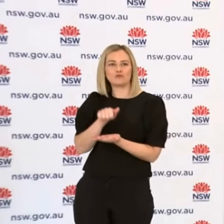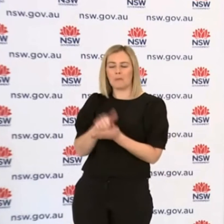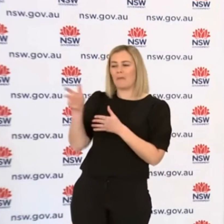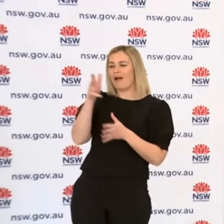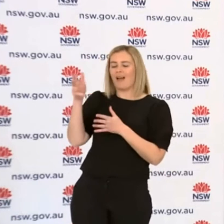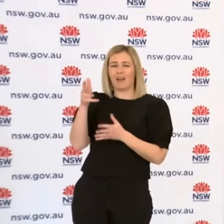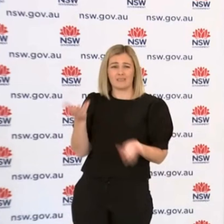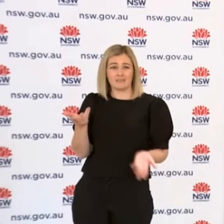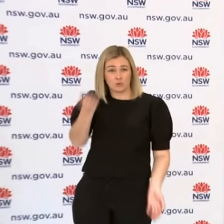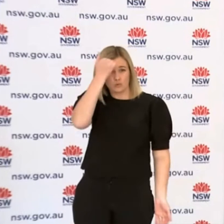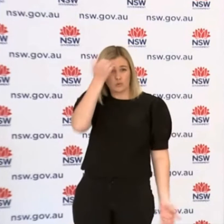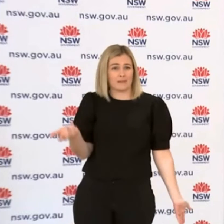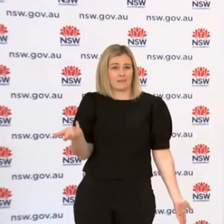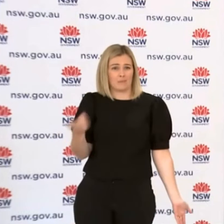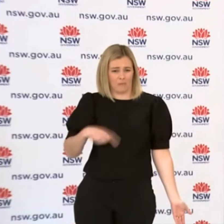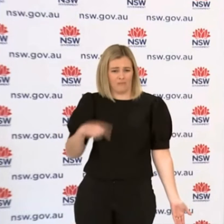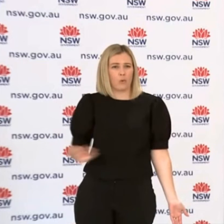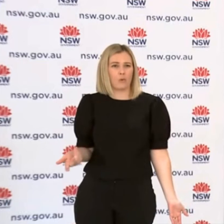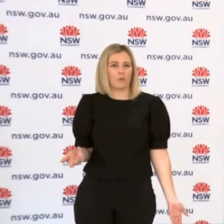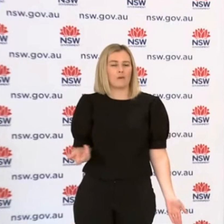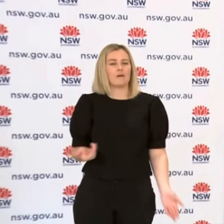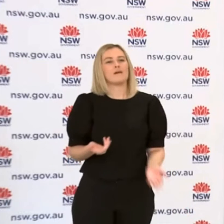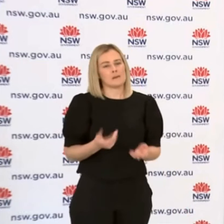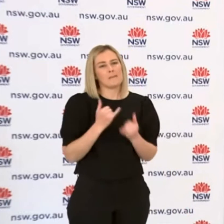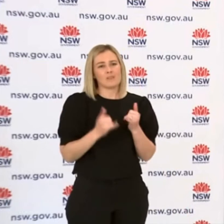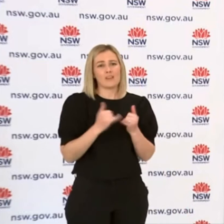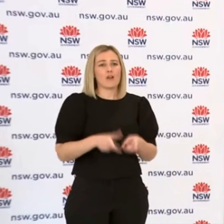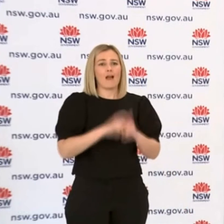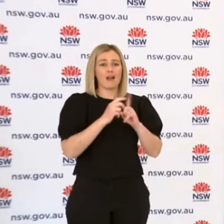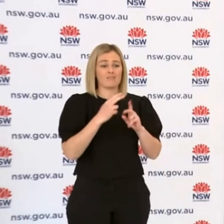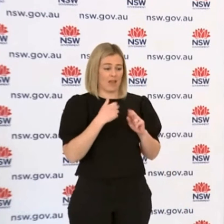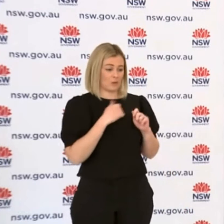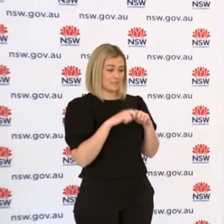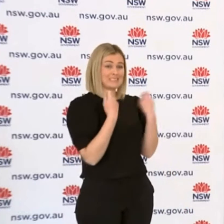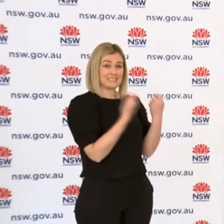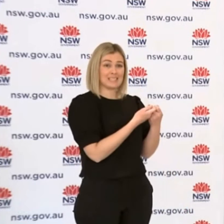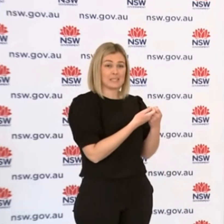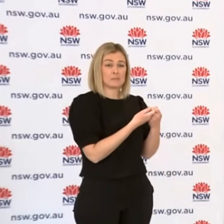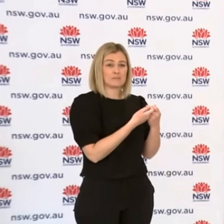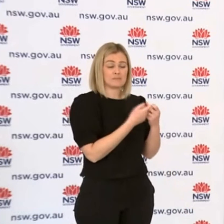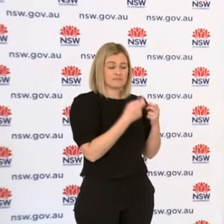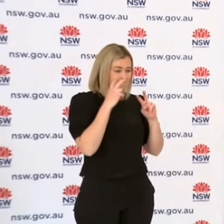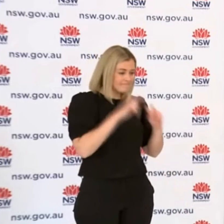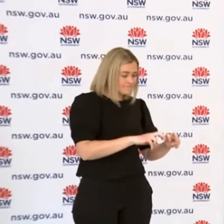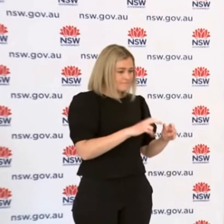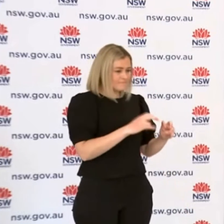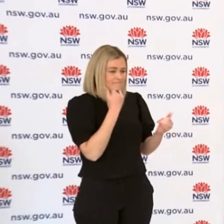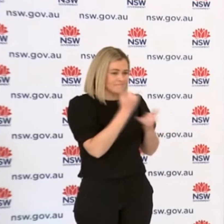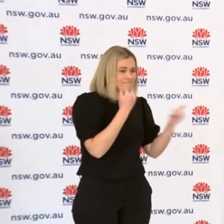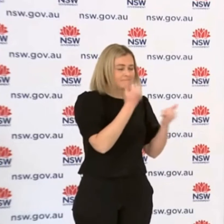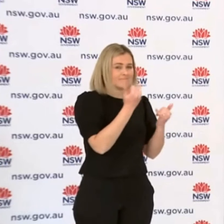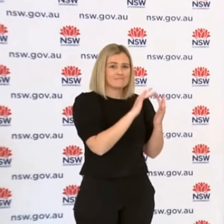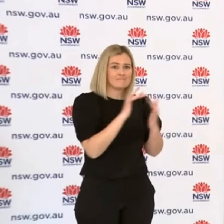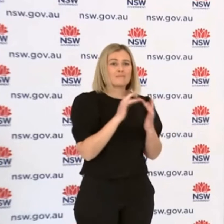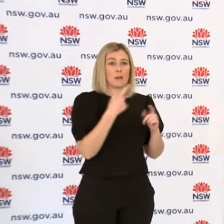stupid. But it does make it very hard for us for the health team and the government and the broader community to